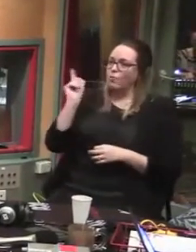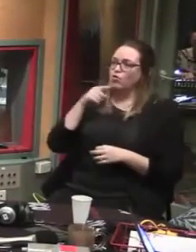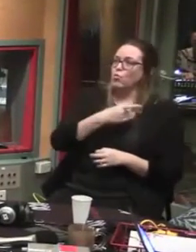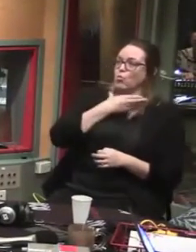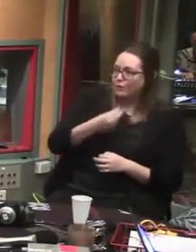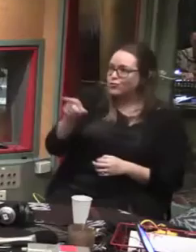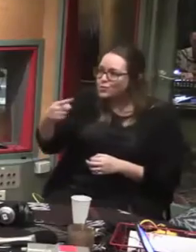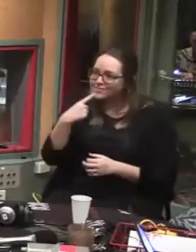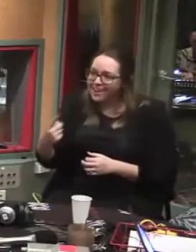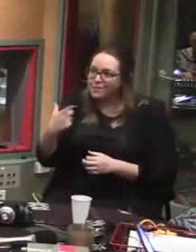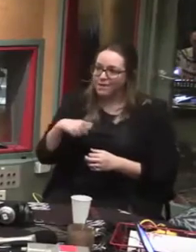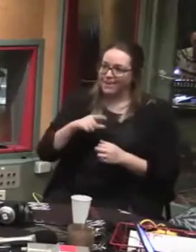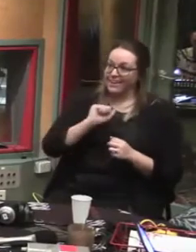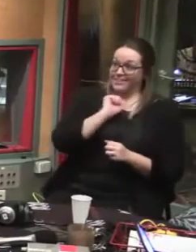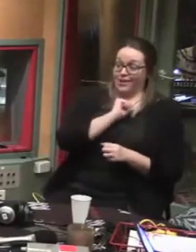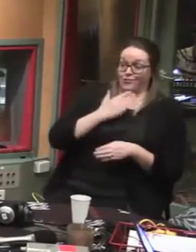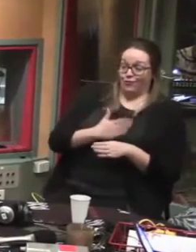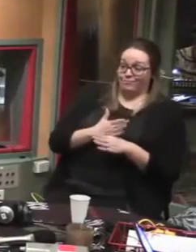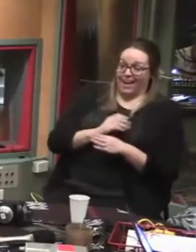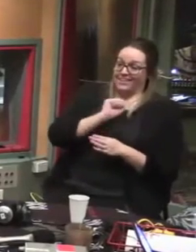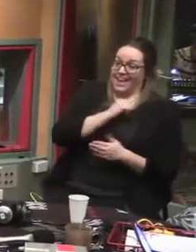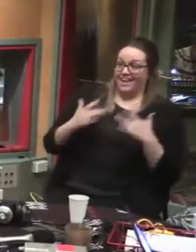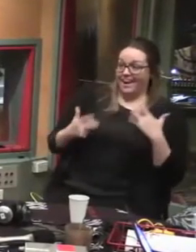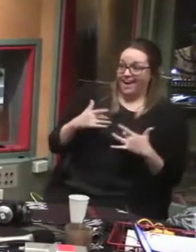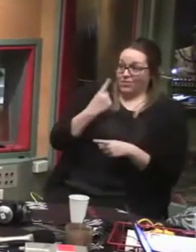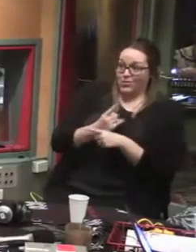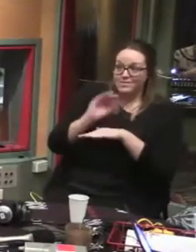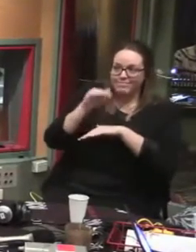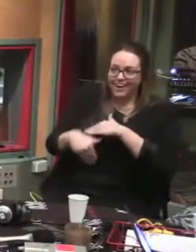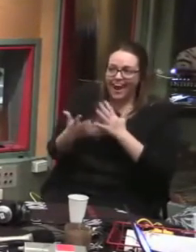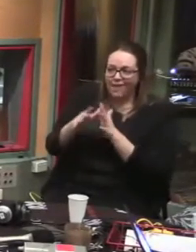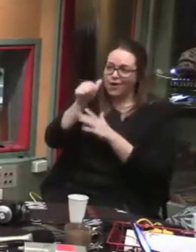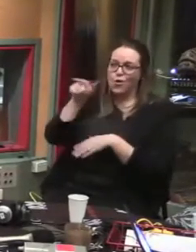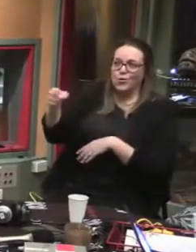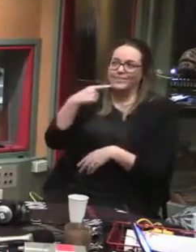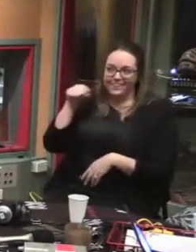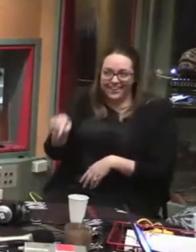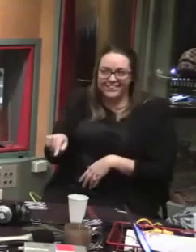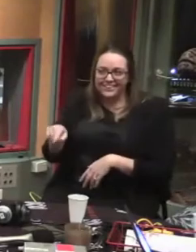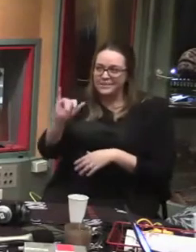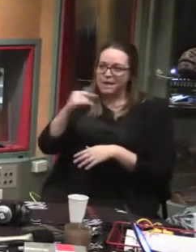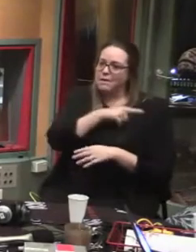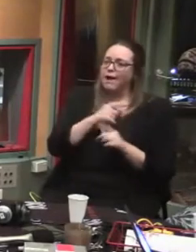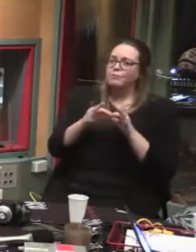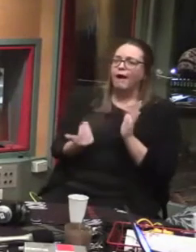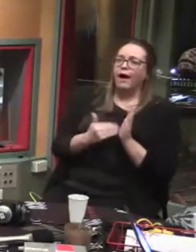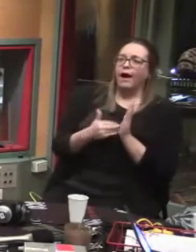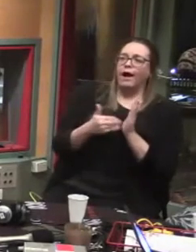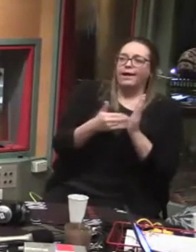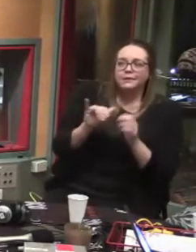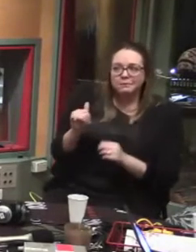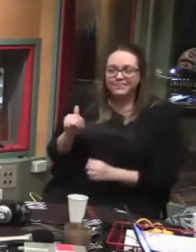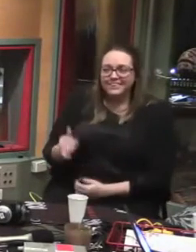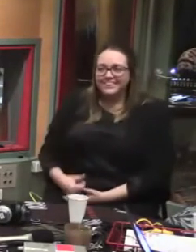wished you'd said, because it's their jobs and their life that they're talking about. They might be just adding a little bit and embellishing.